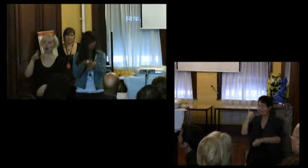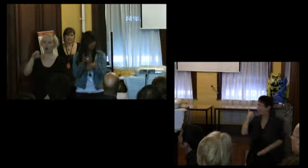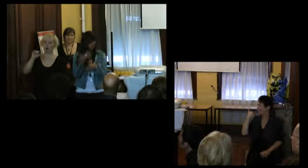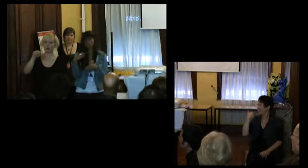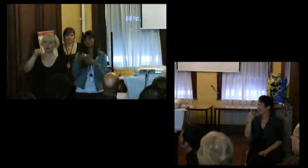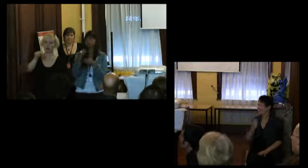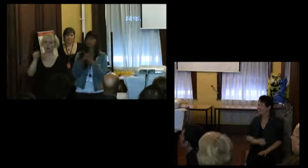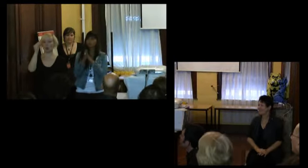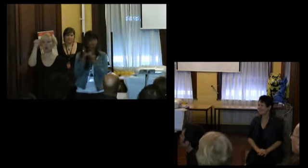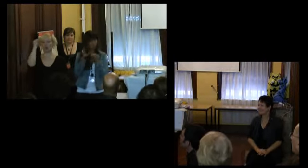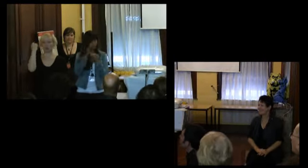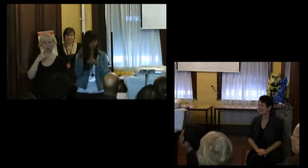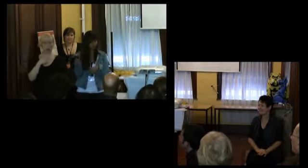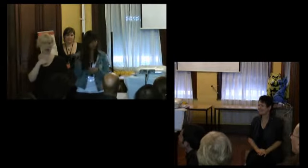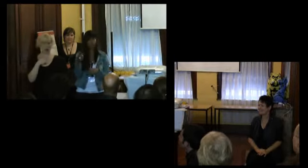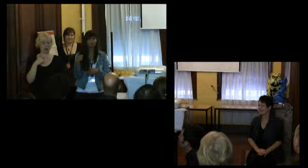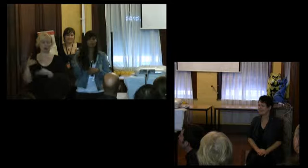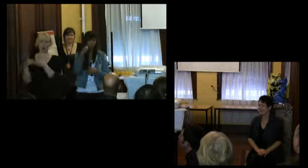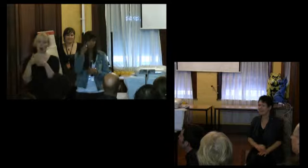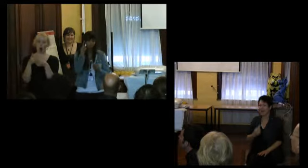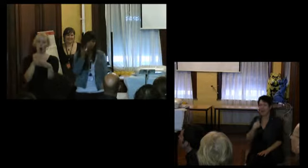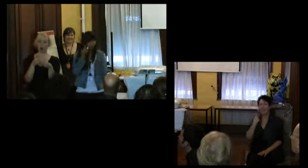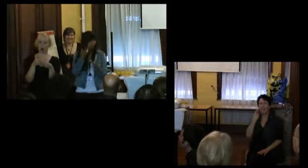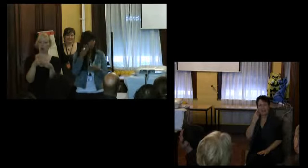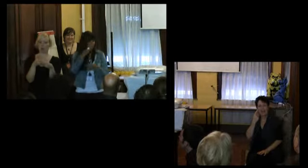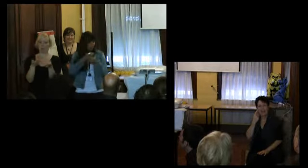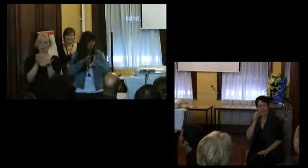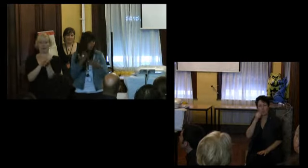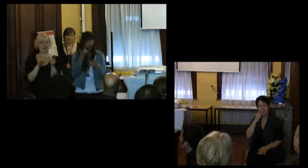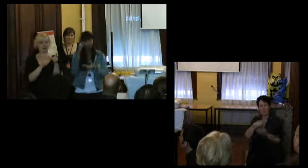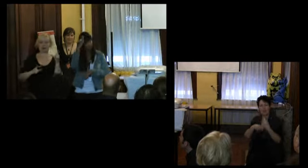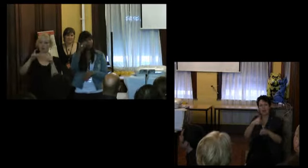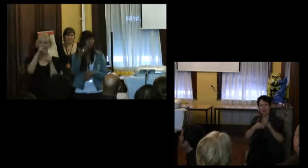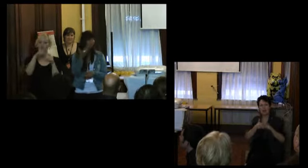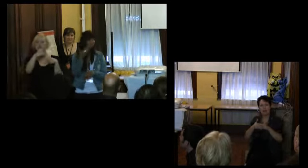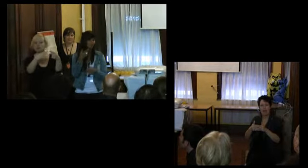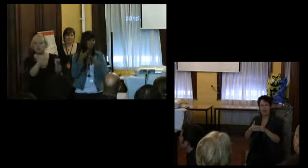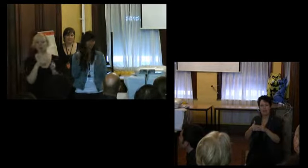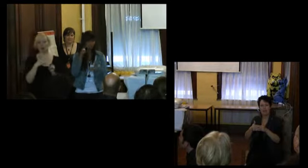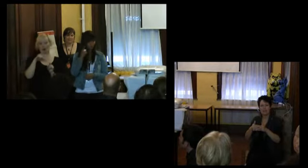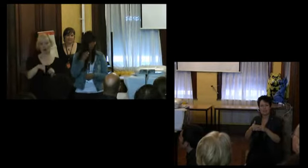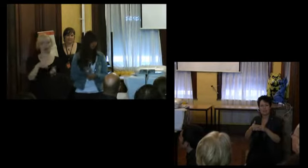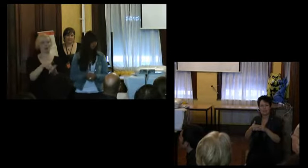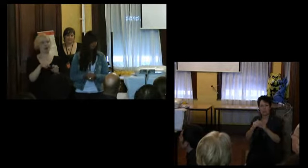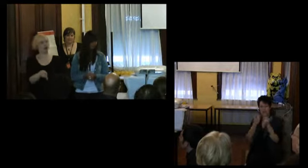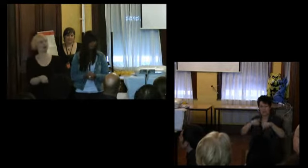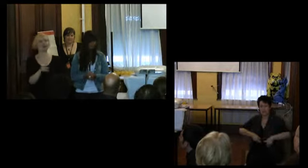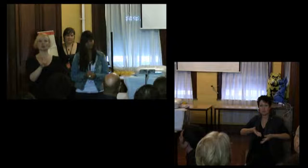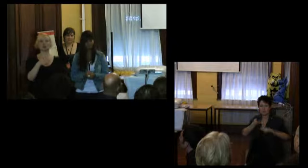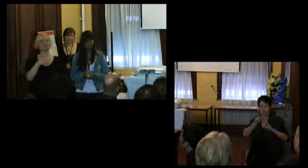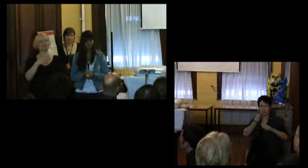University, and I think I'm going to be a guide with Sindescent, and so I'm here to learn